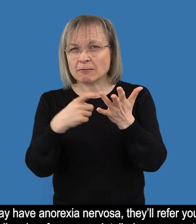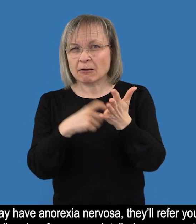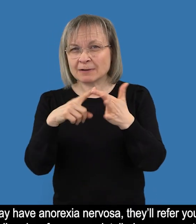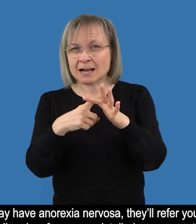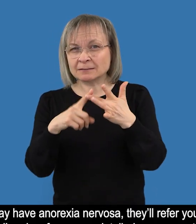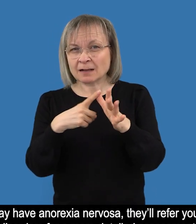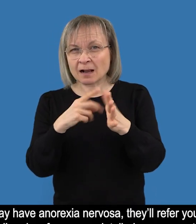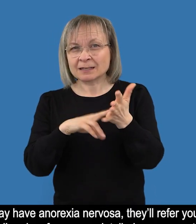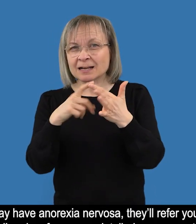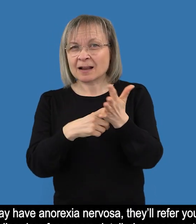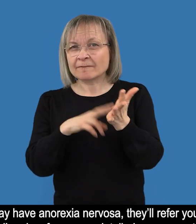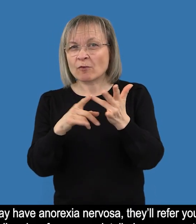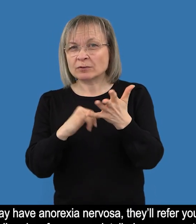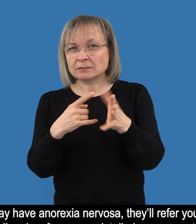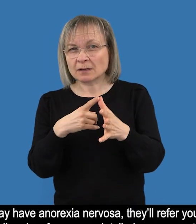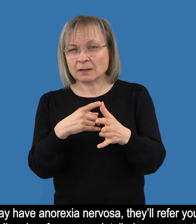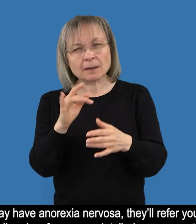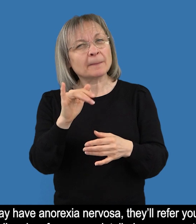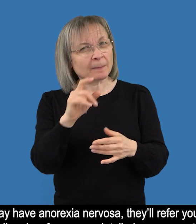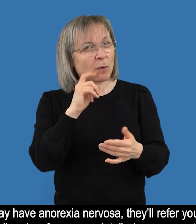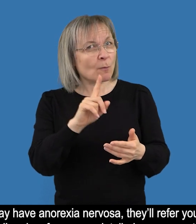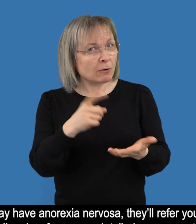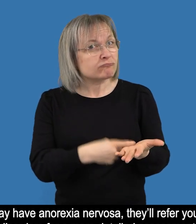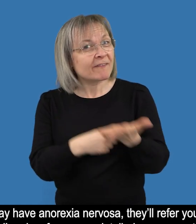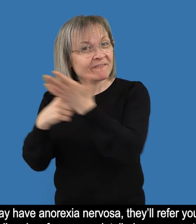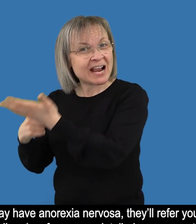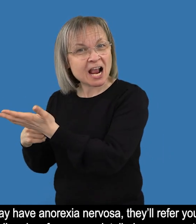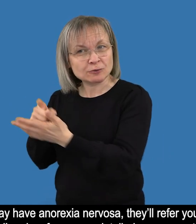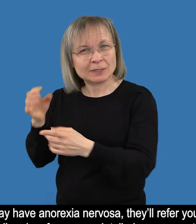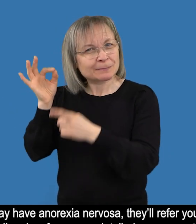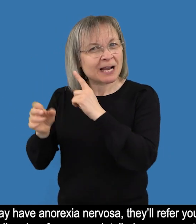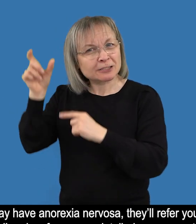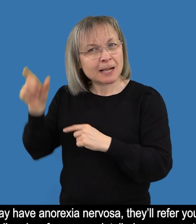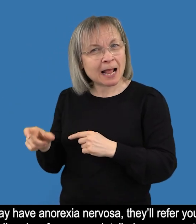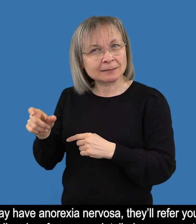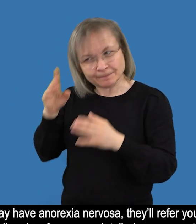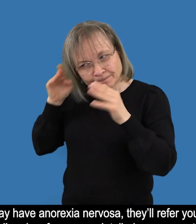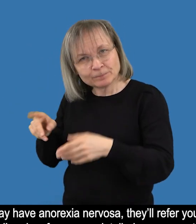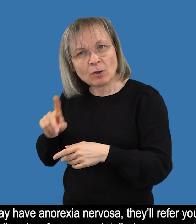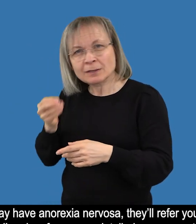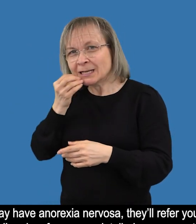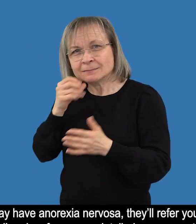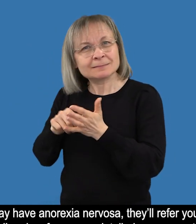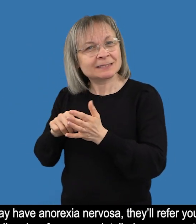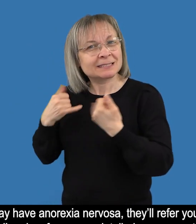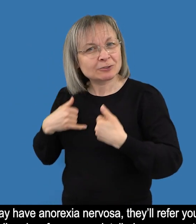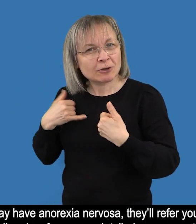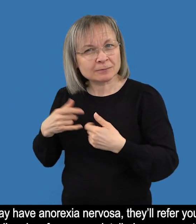If your GP thinks you may have anorexia nervosa, they'll refer you to a specialist in eating disorders for a